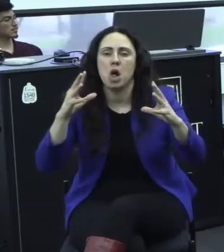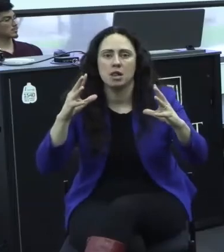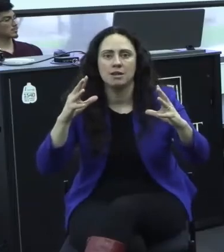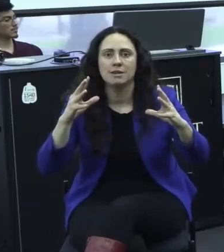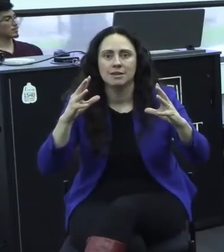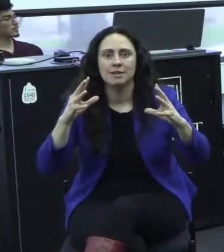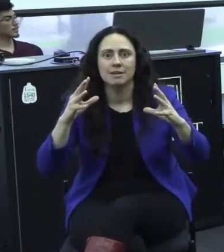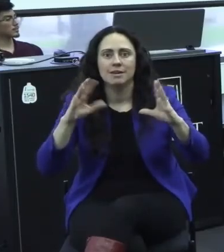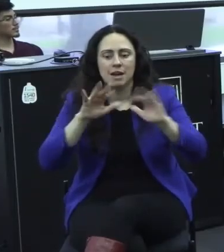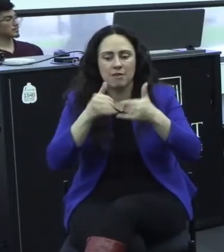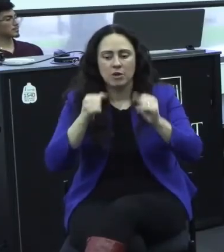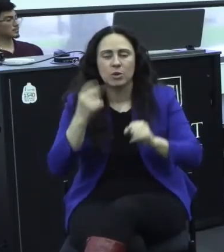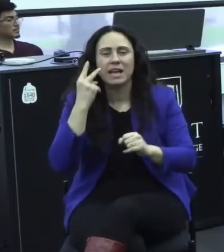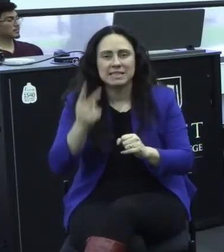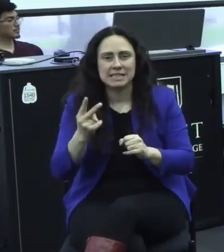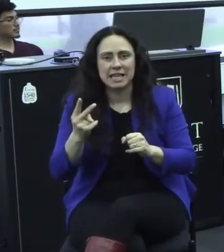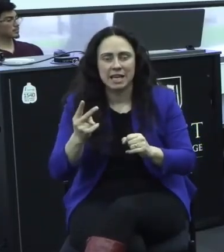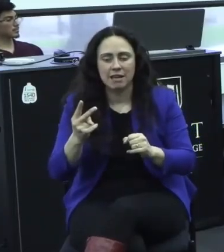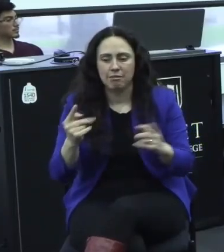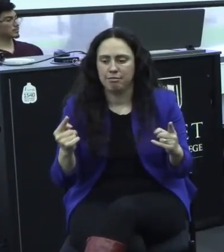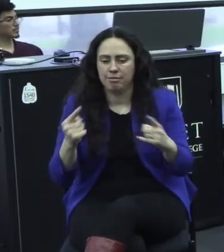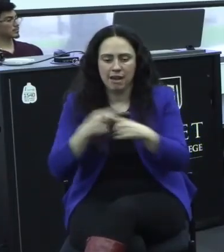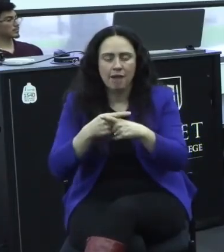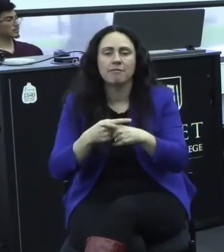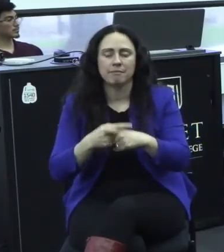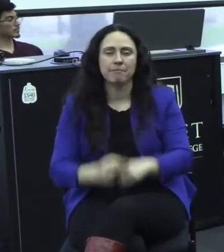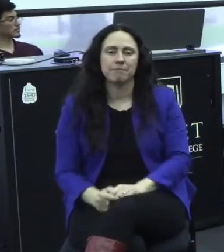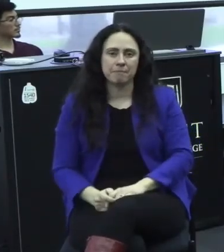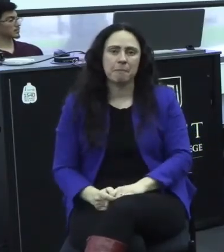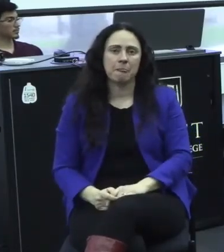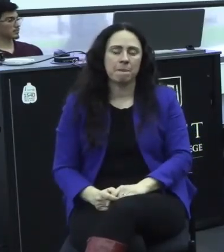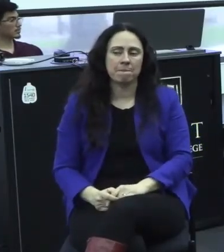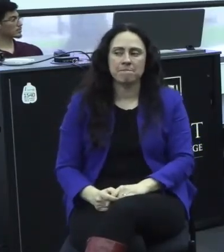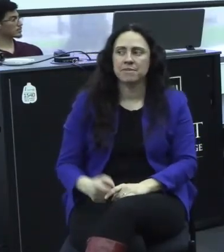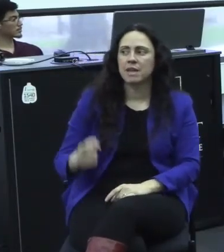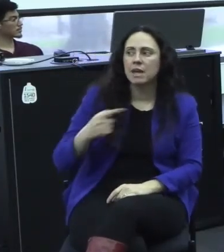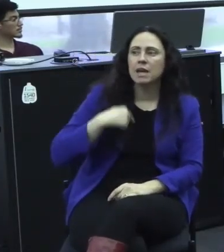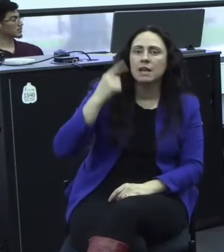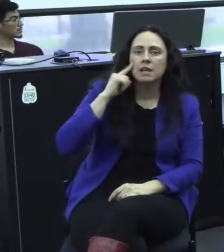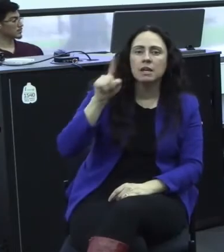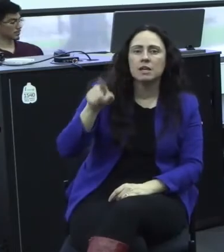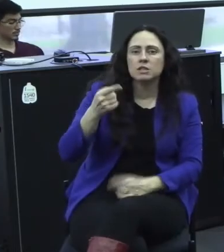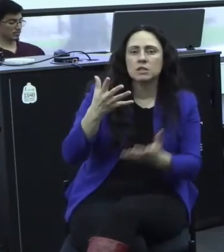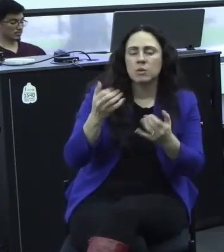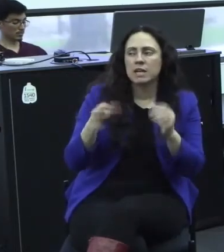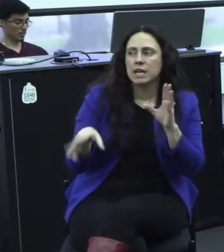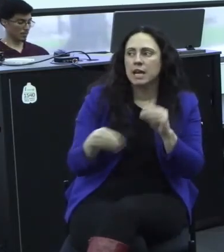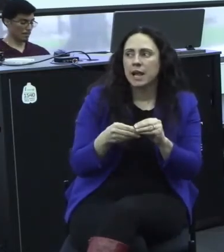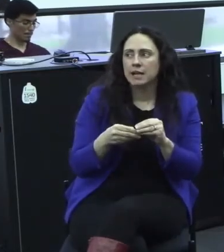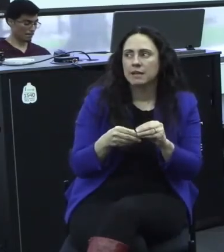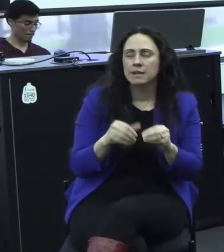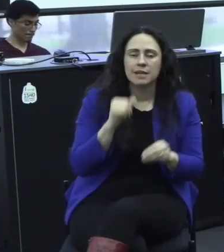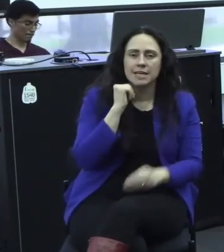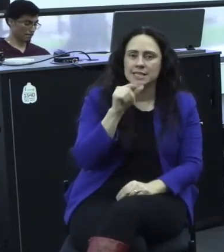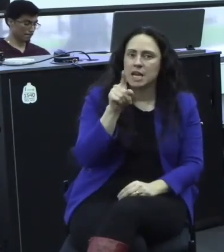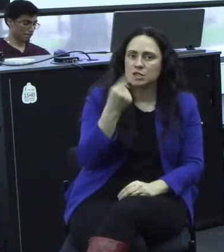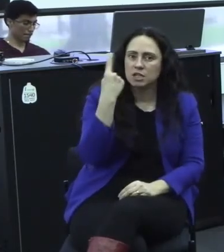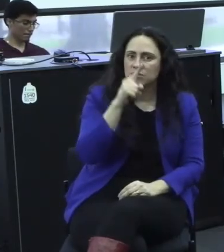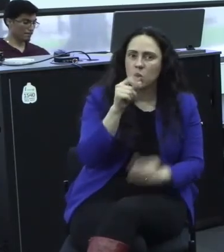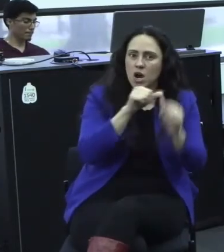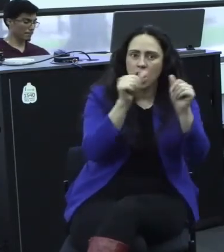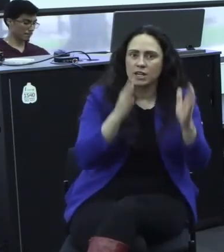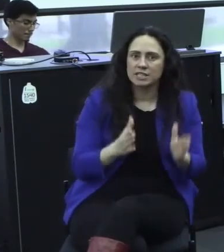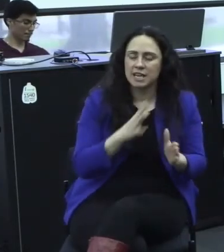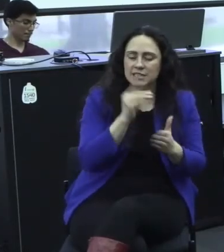like how you can see those juxtaposed against each other. Mm. And I think I'd just like to add, it's not just for architects